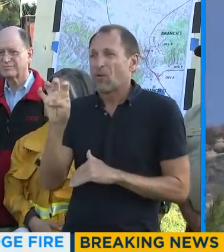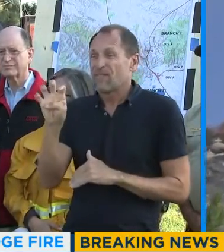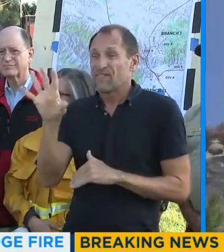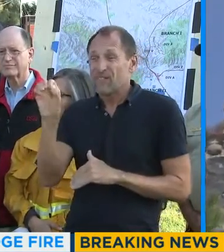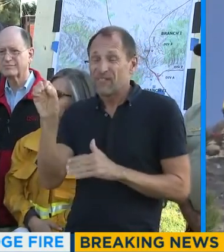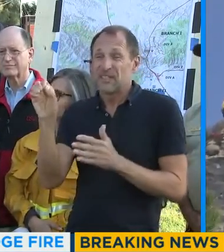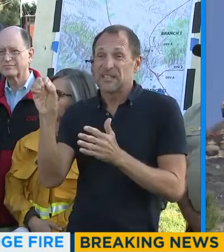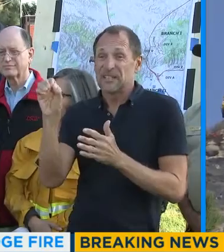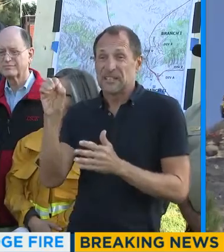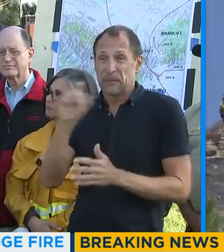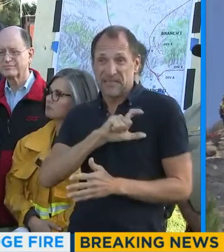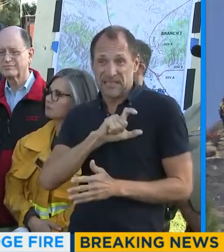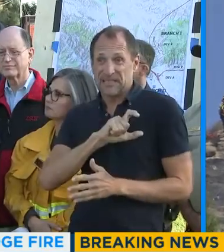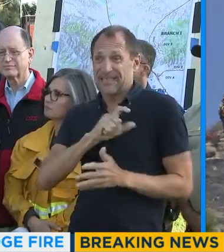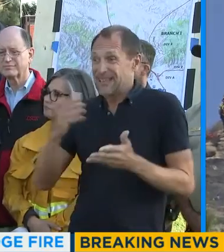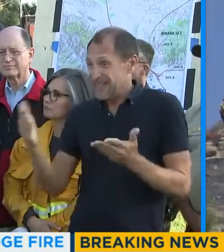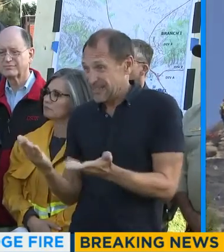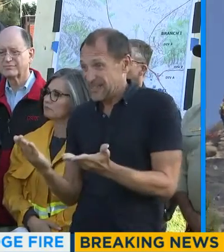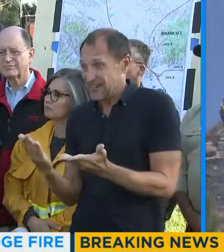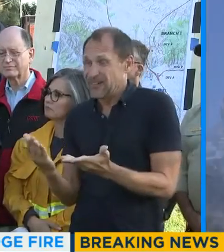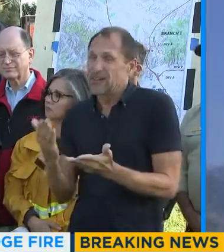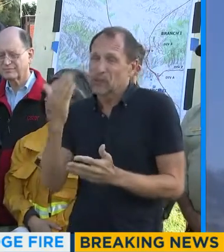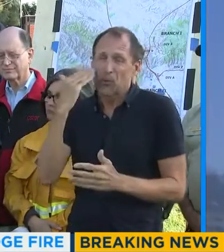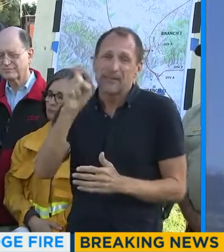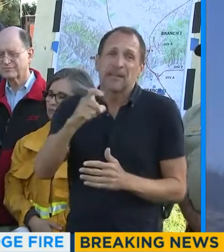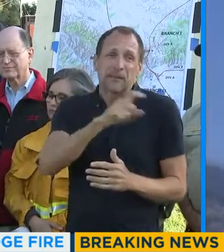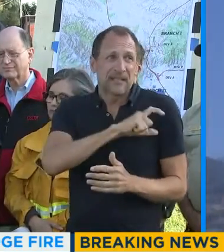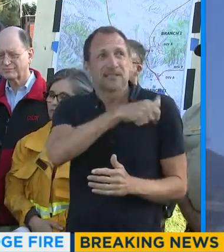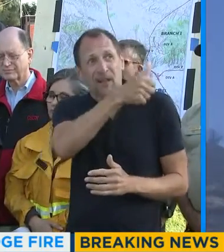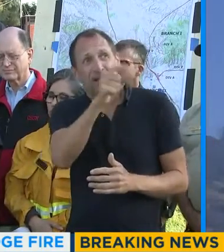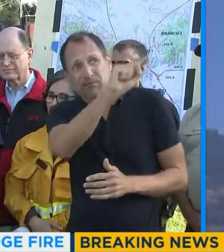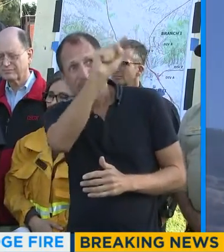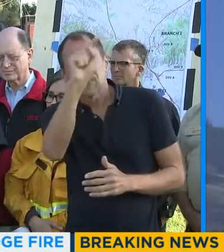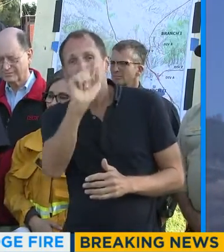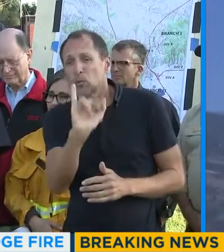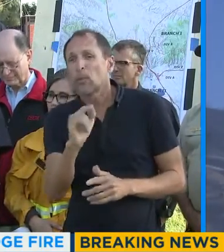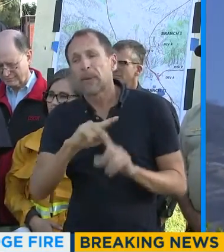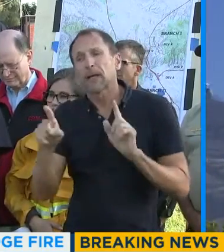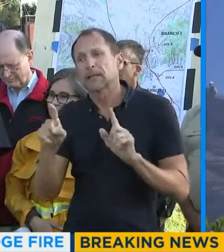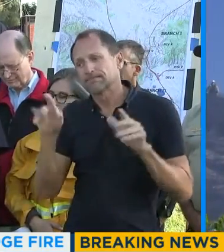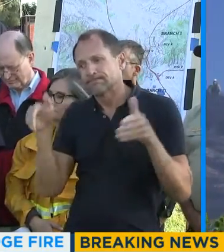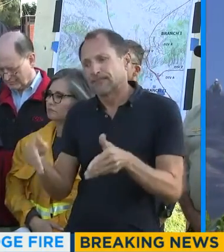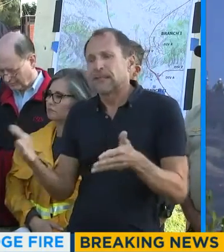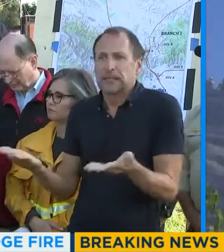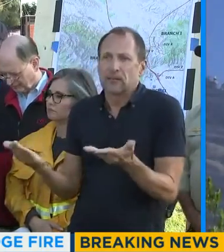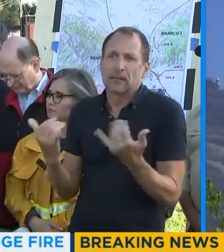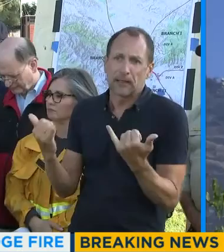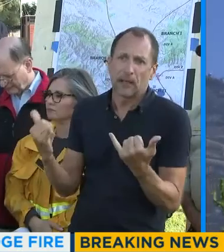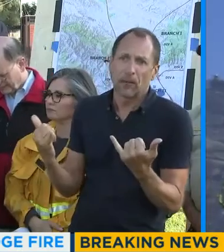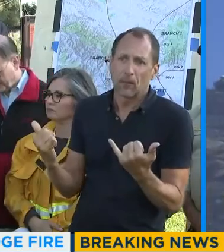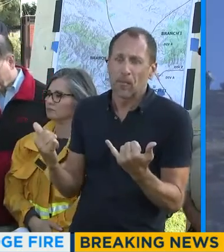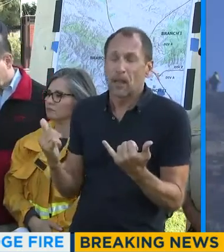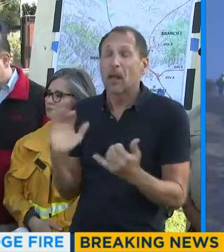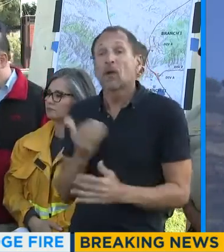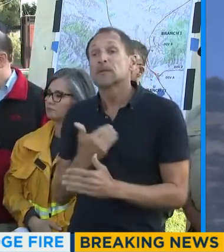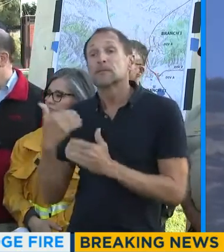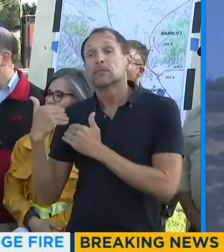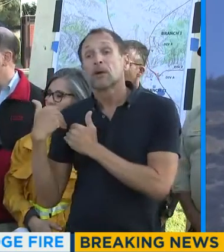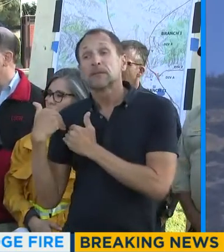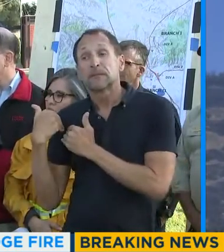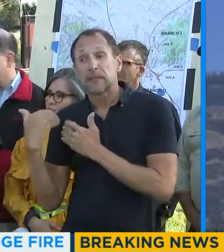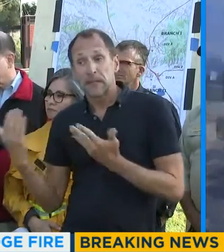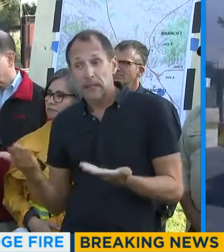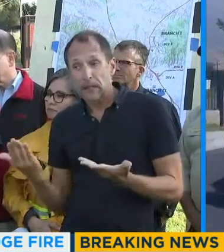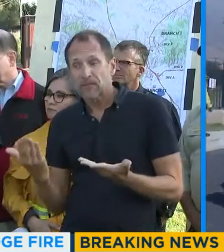this is a balancing act of all the competing needs for public safety here in Los Angeles. Our responsibilities here include, as has been said,